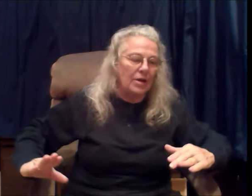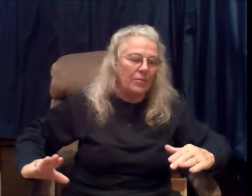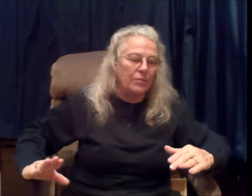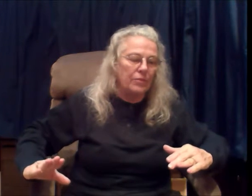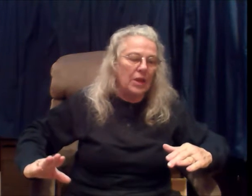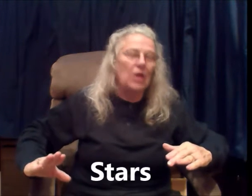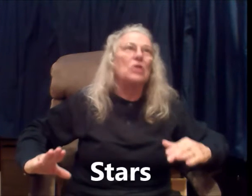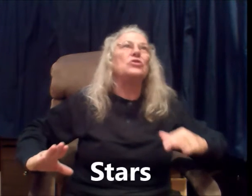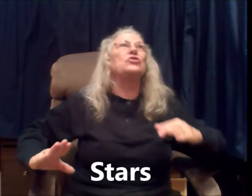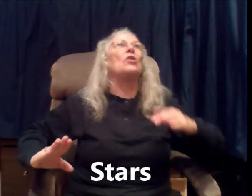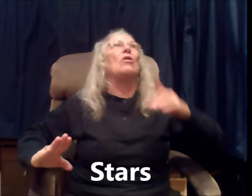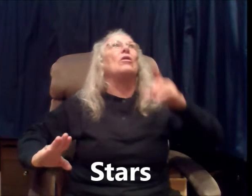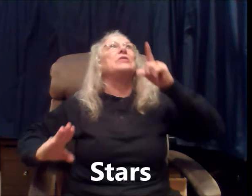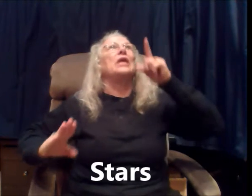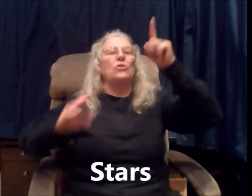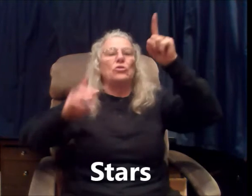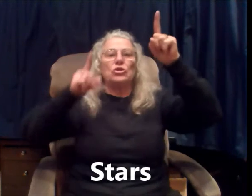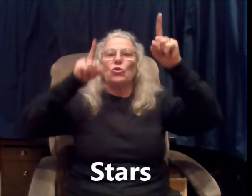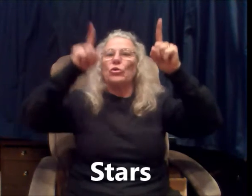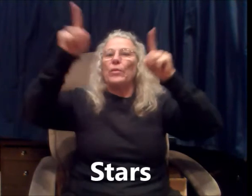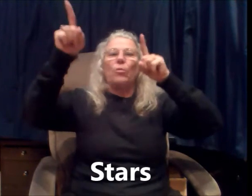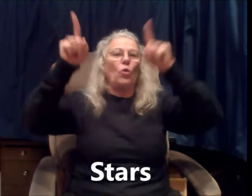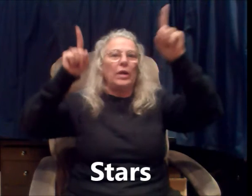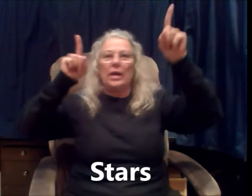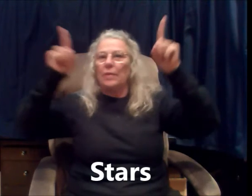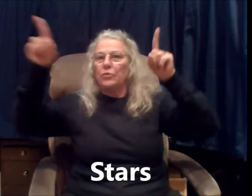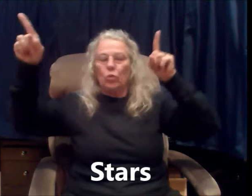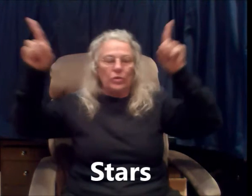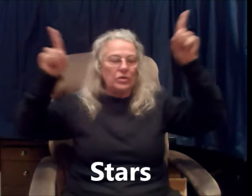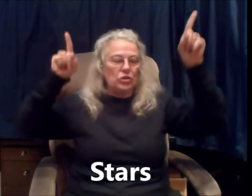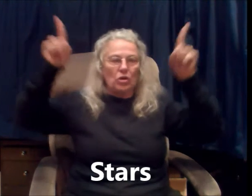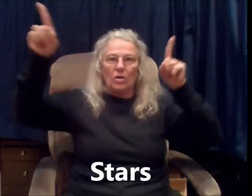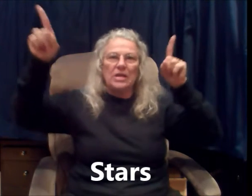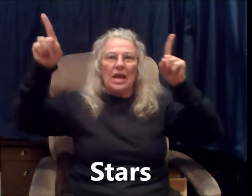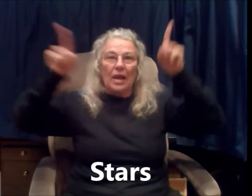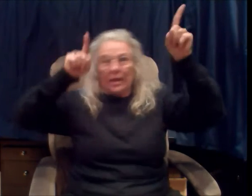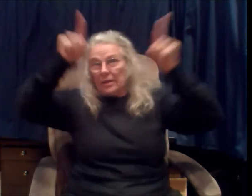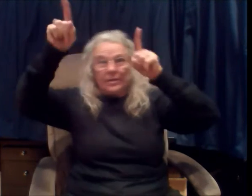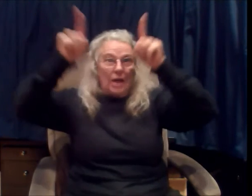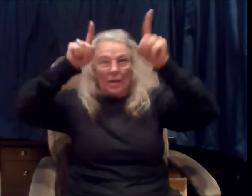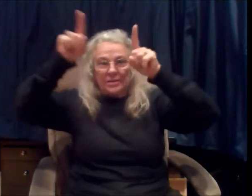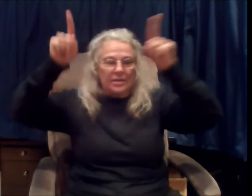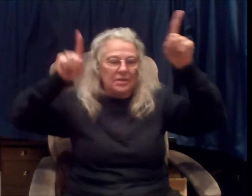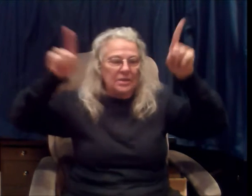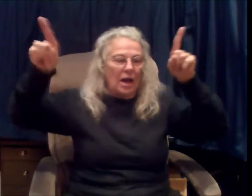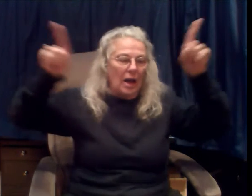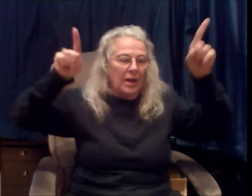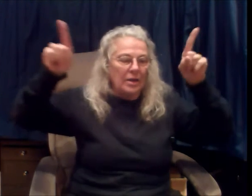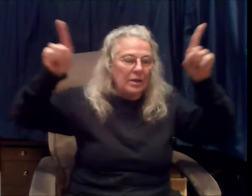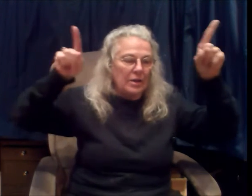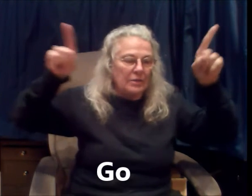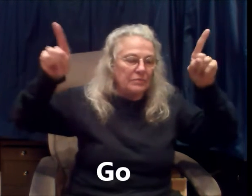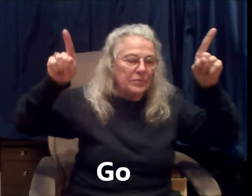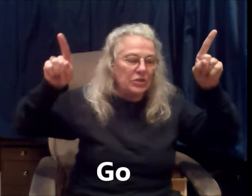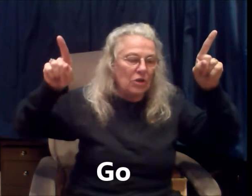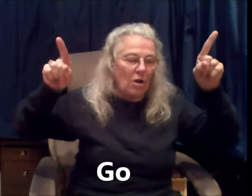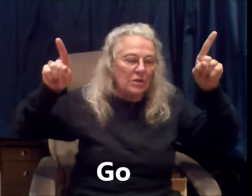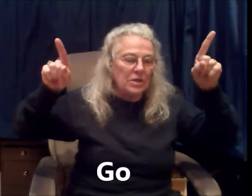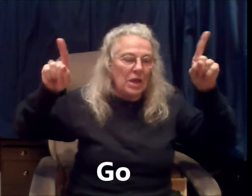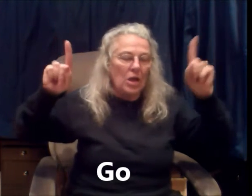there. Stars, and you're just going to be pointing up toward the stars, like little dots in the sky. Stars